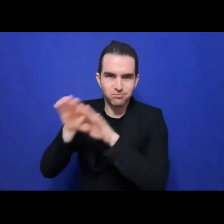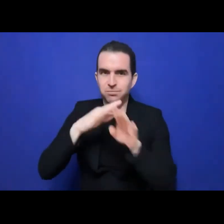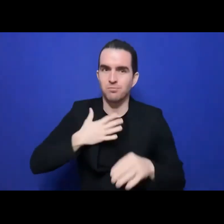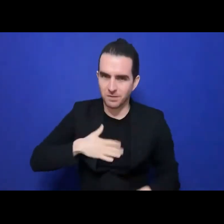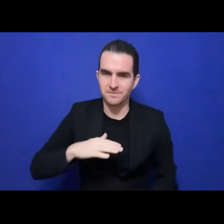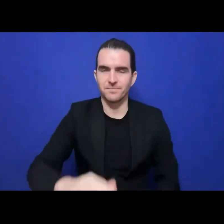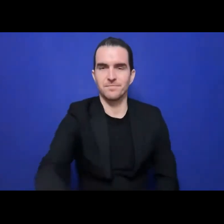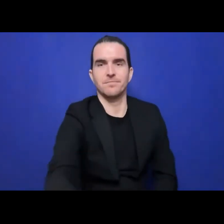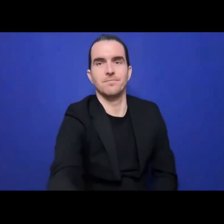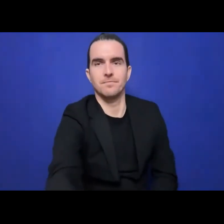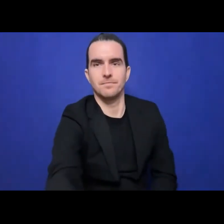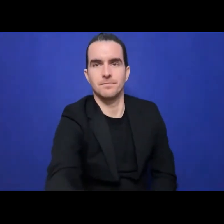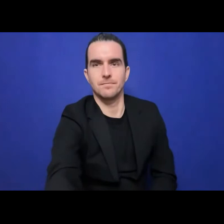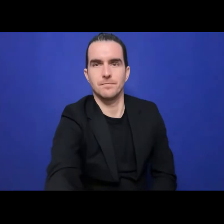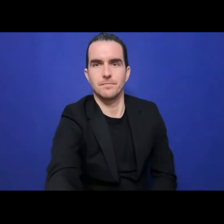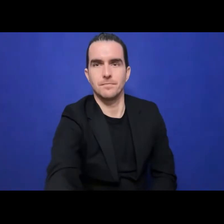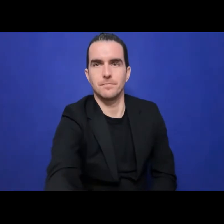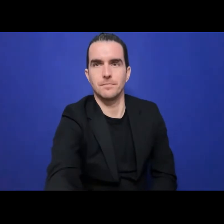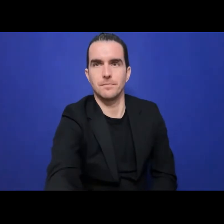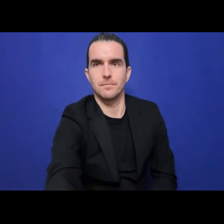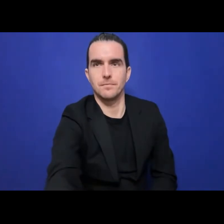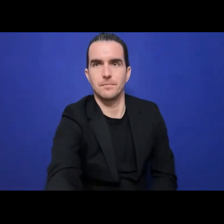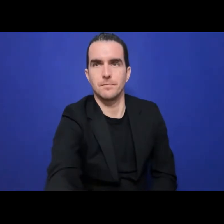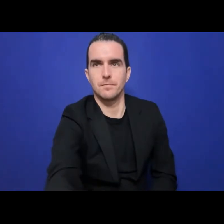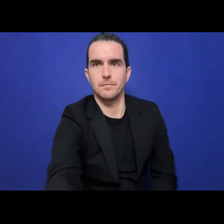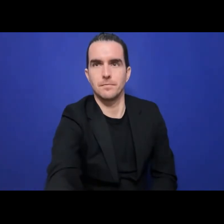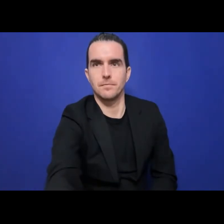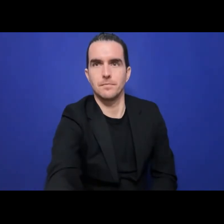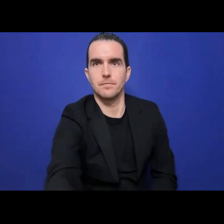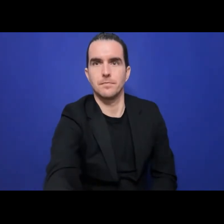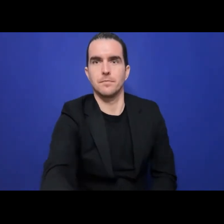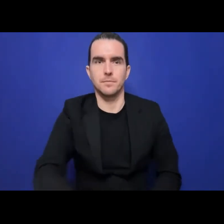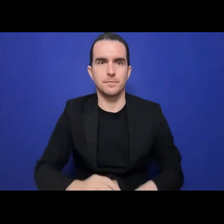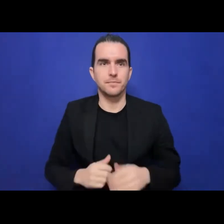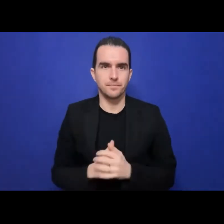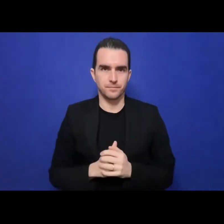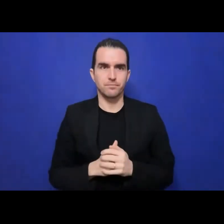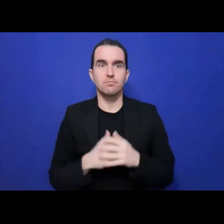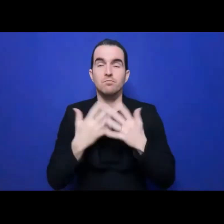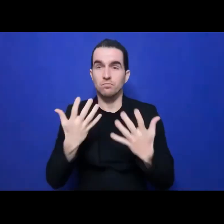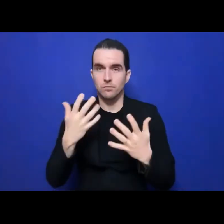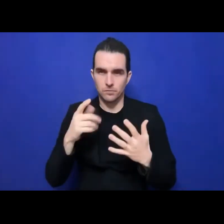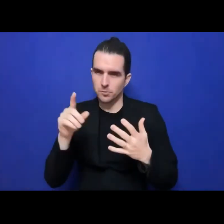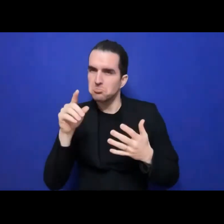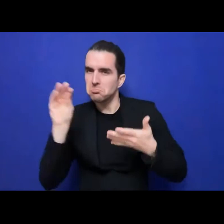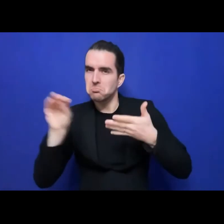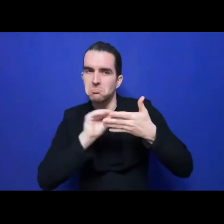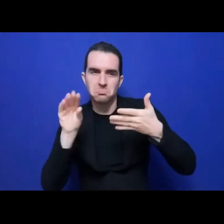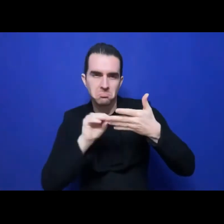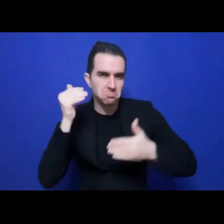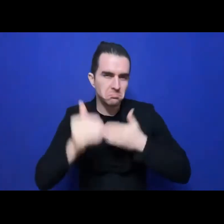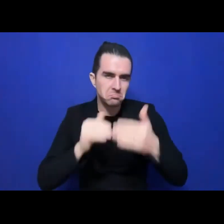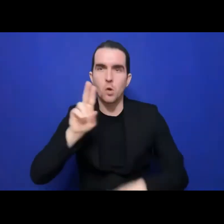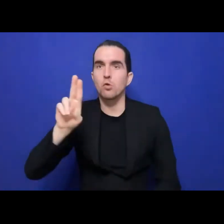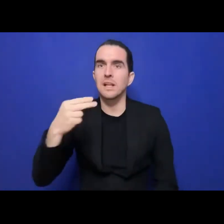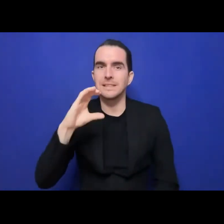society consultations you highlighted, which accompanied its development. But let's take a step back first.